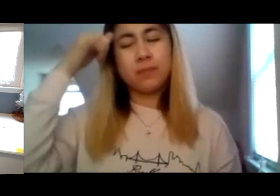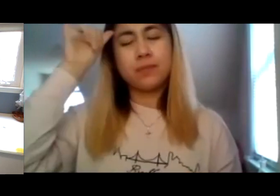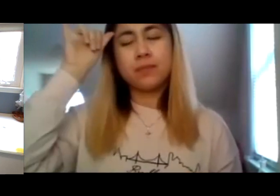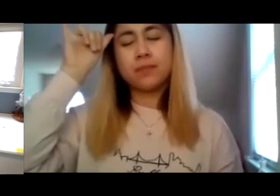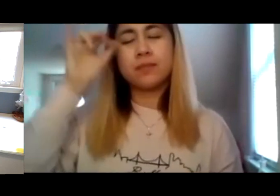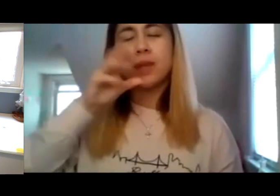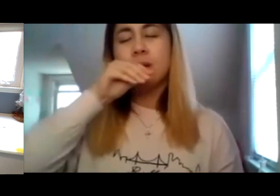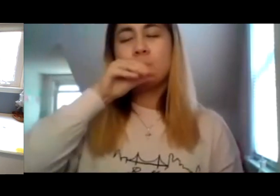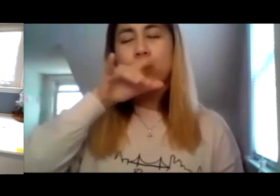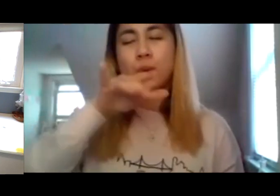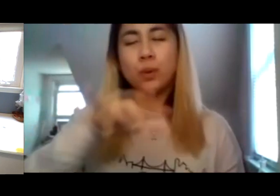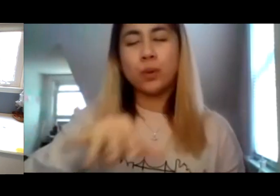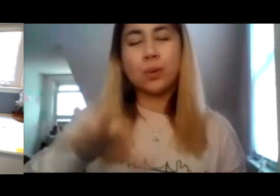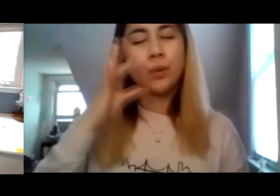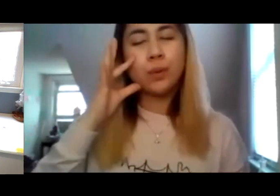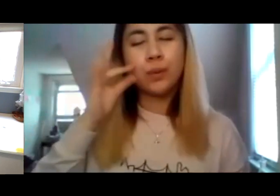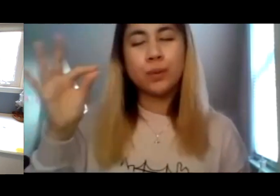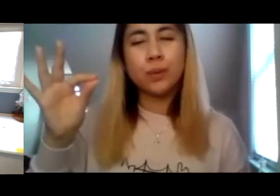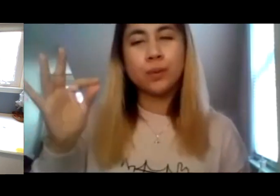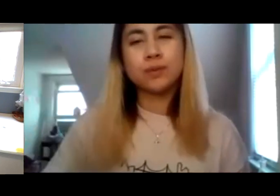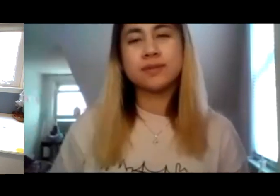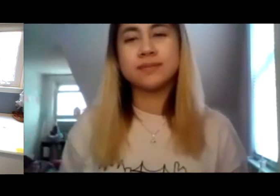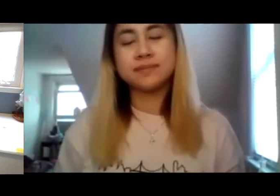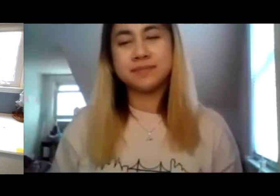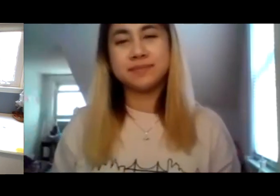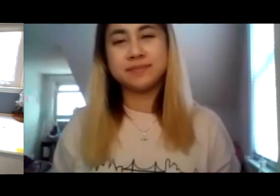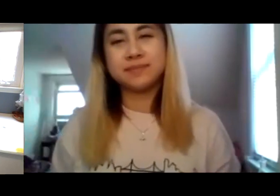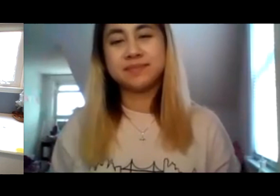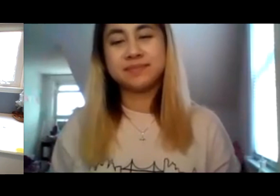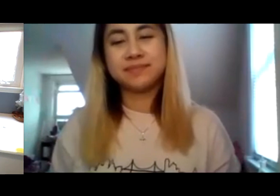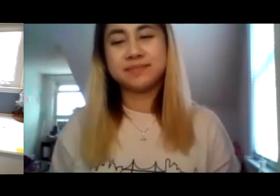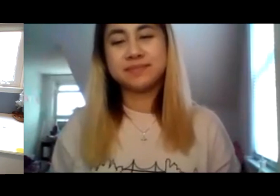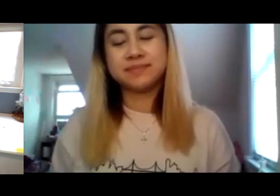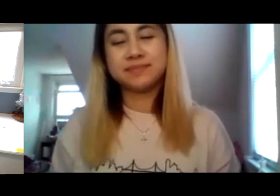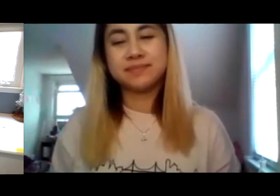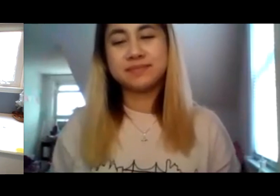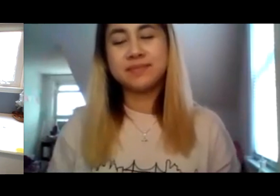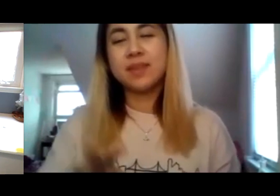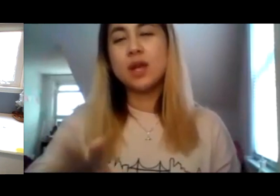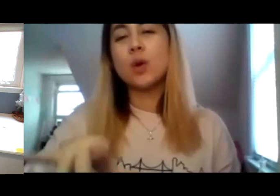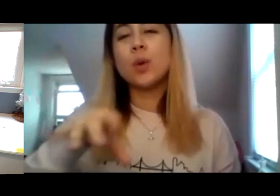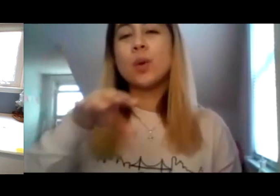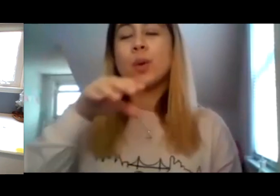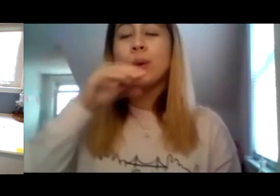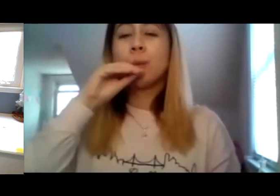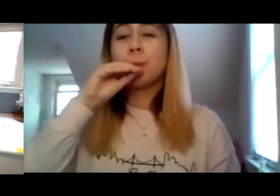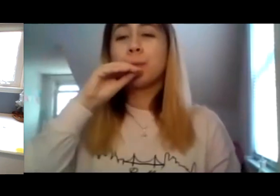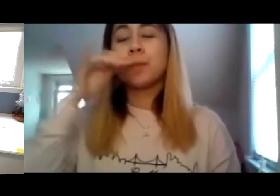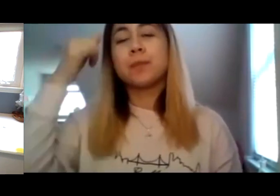And we breathe out. We breathe in.